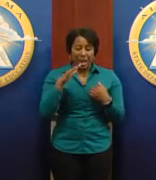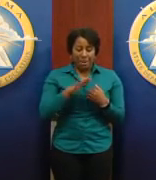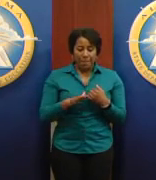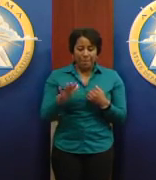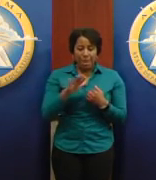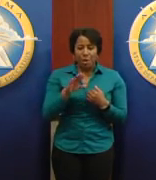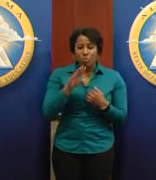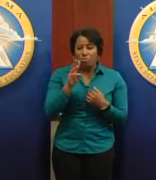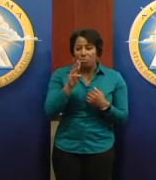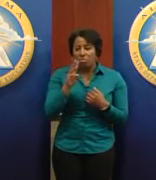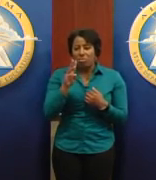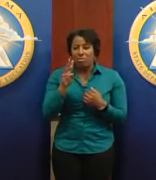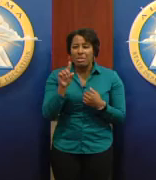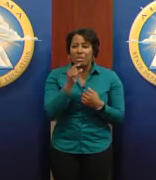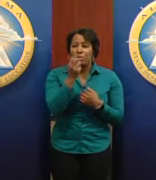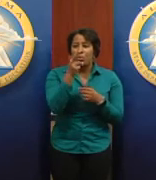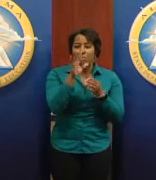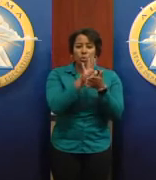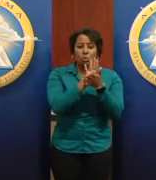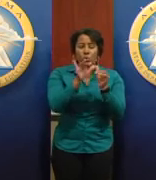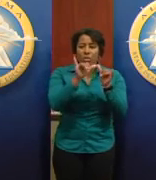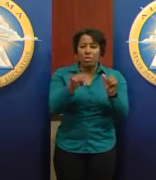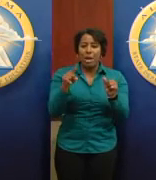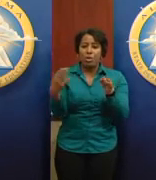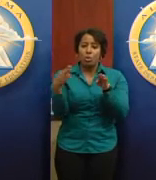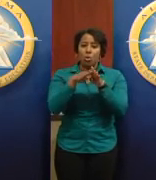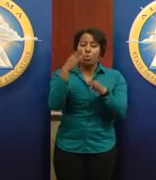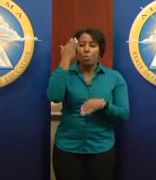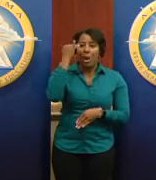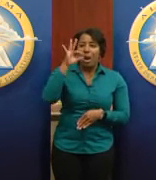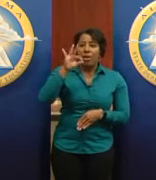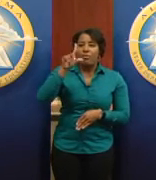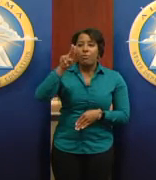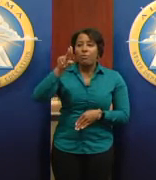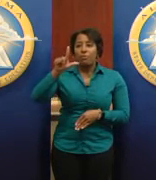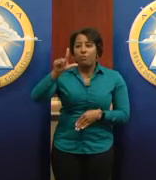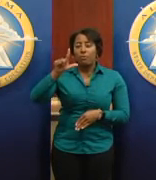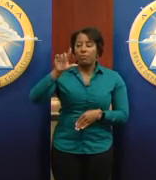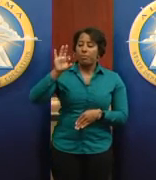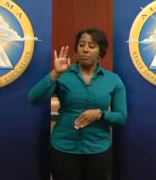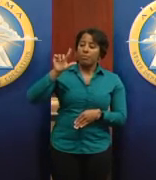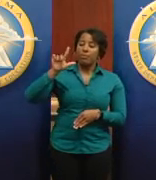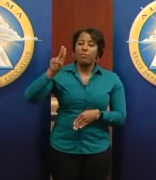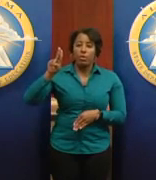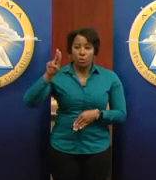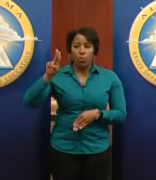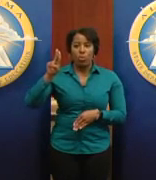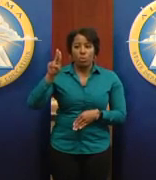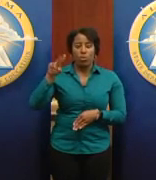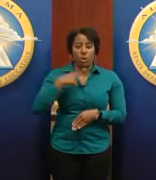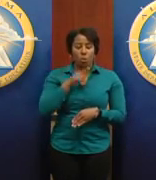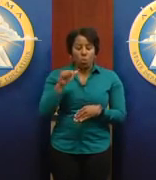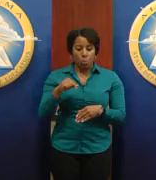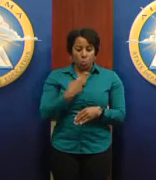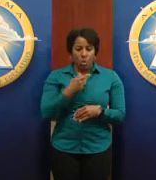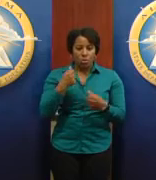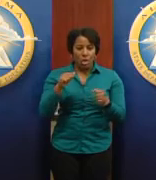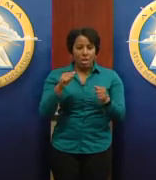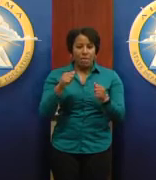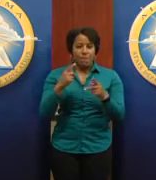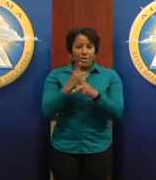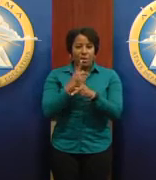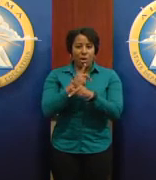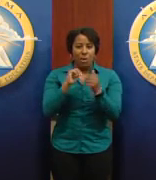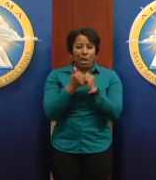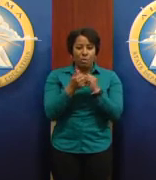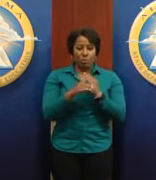some point because of influenza. And so we have gotten better about thinking about how we mitigate the spread of the flu, and